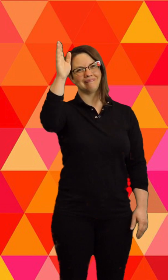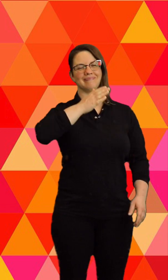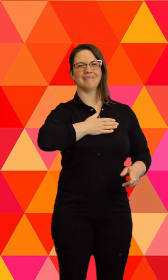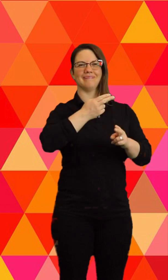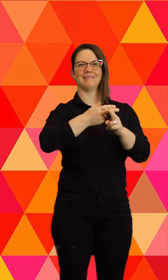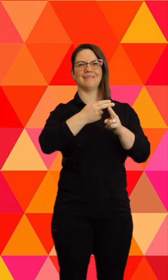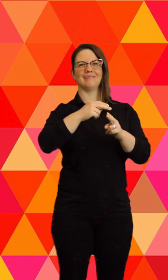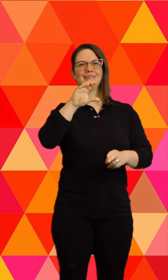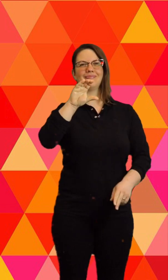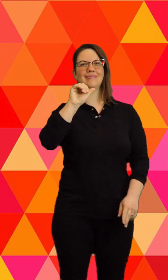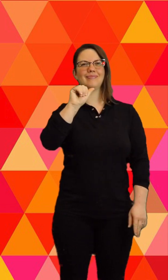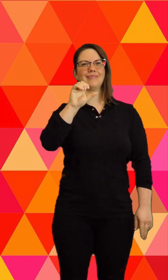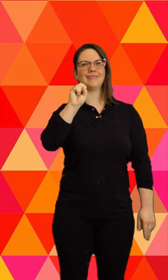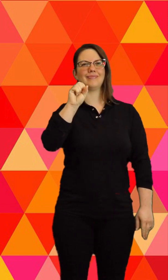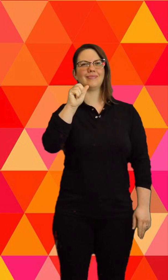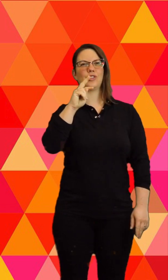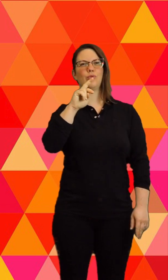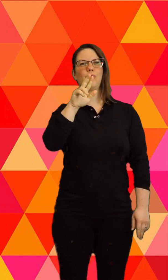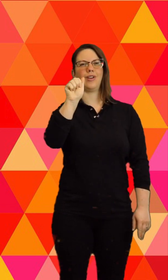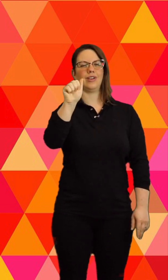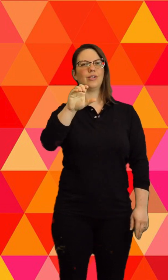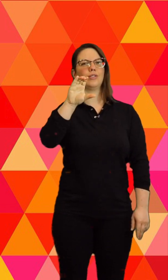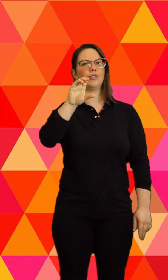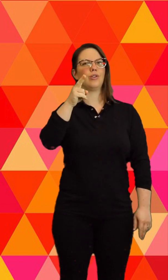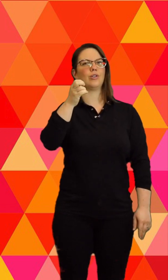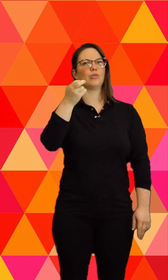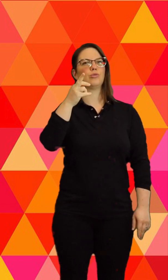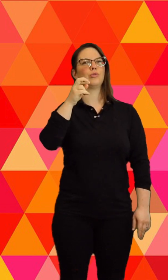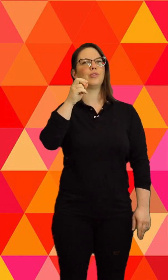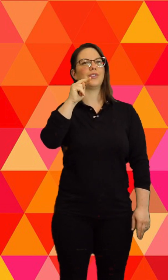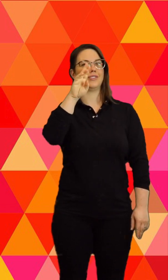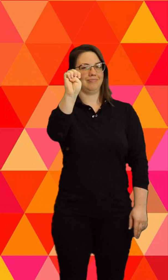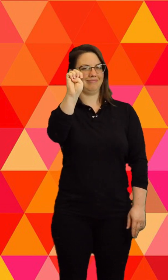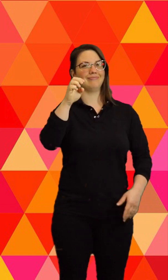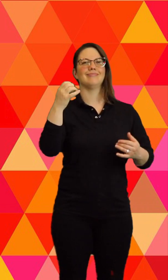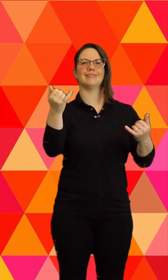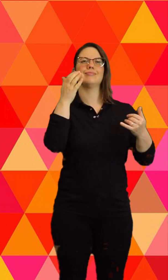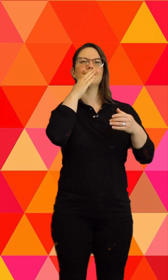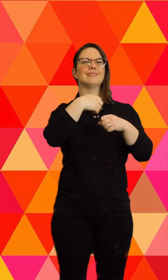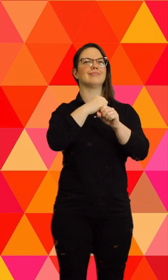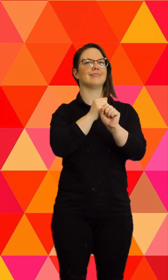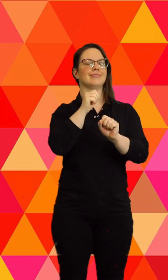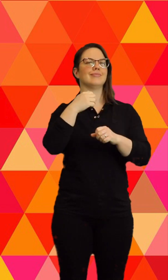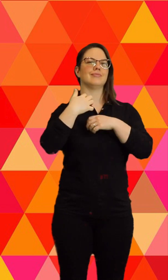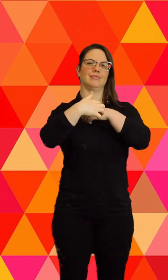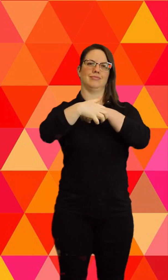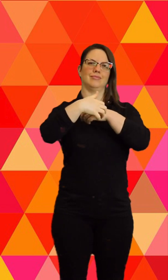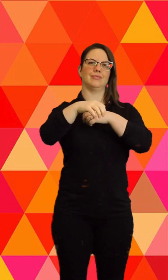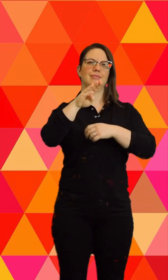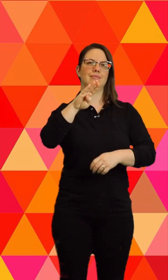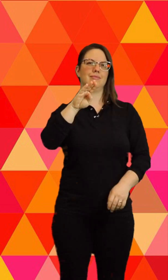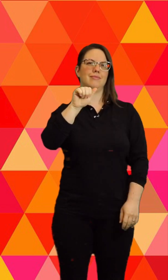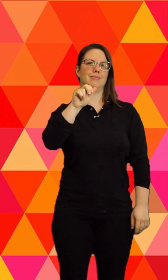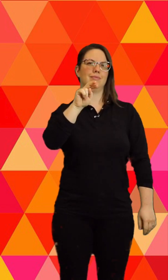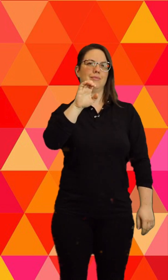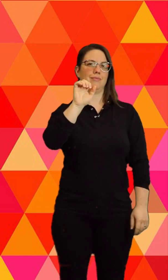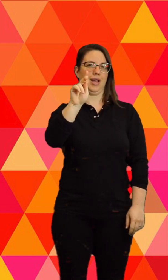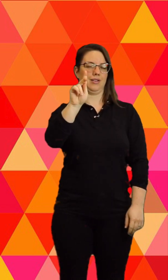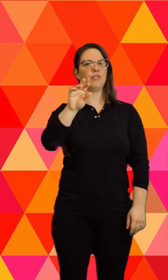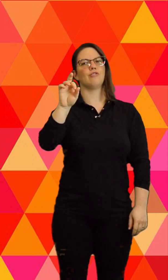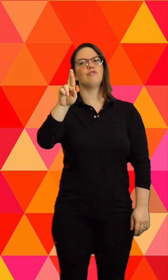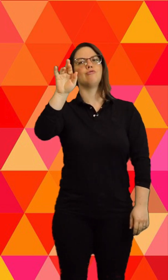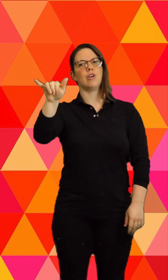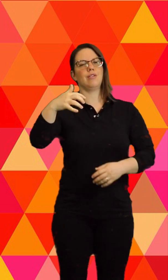my name is Cassandra, and today we are going to be making some bannock or fried bread. The ingredients you're going to use are